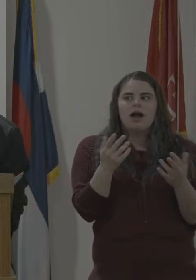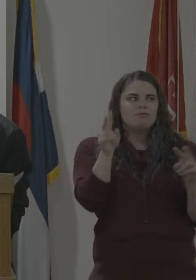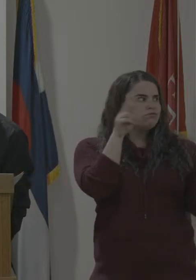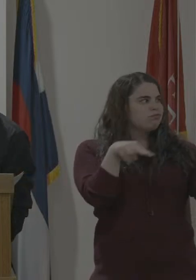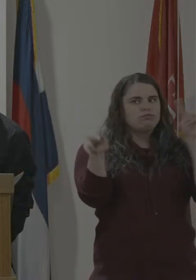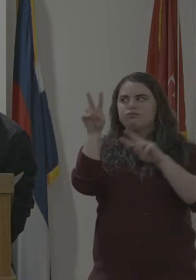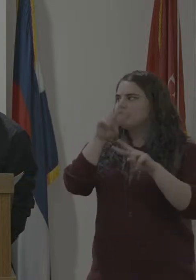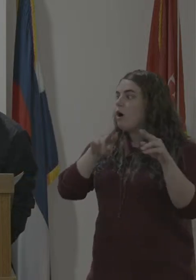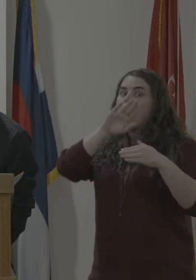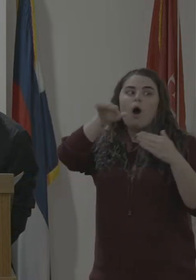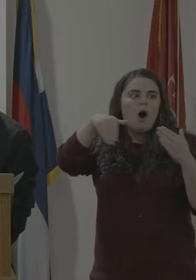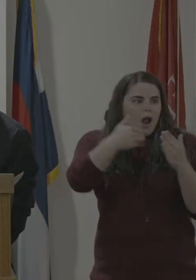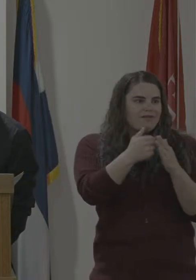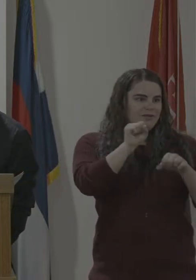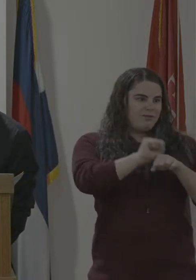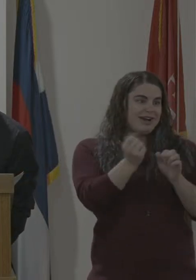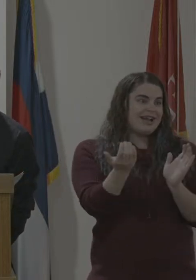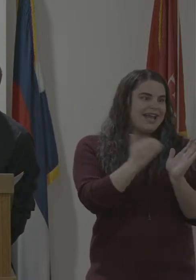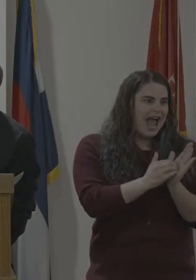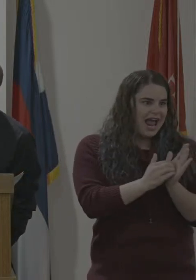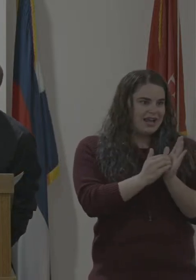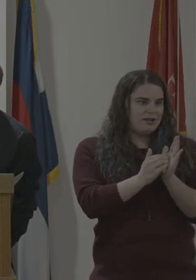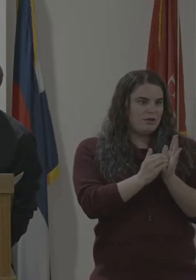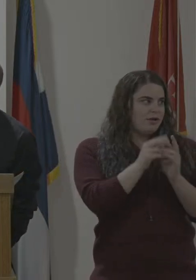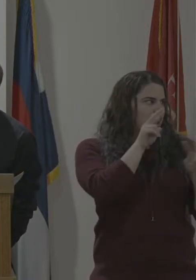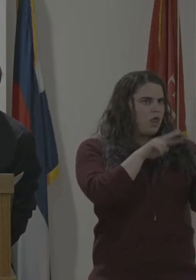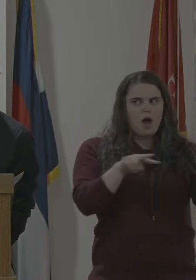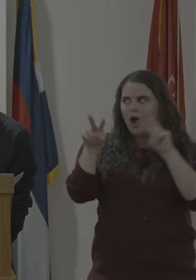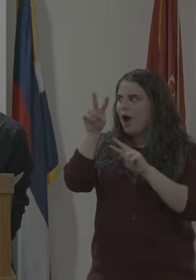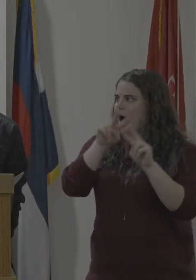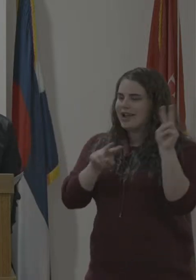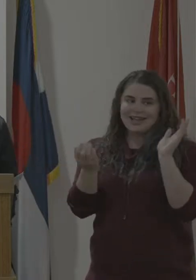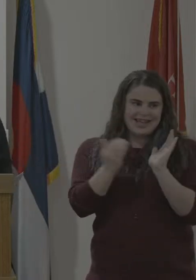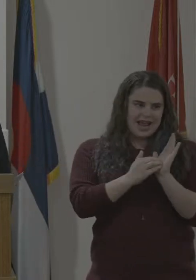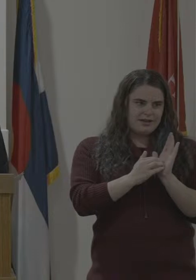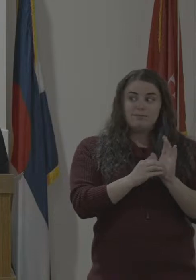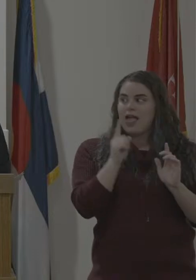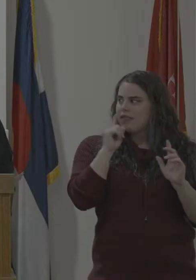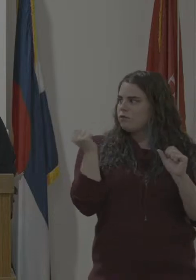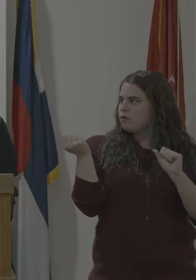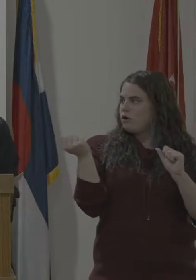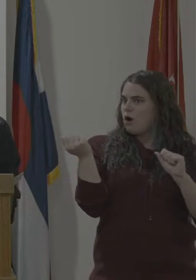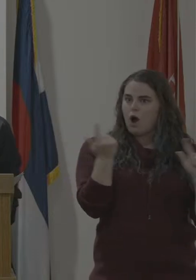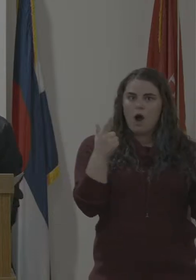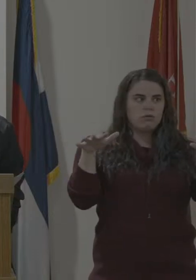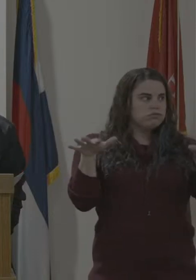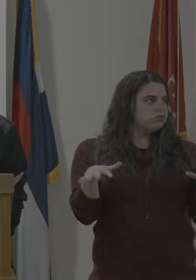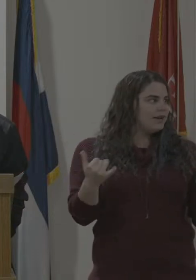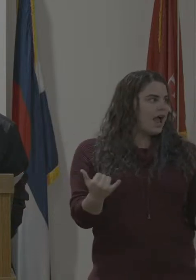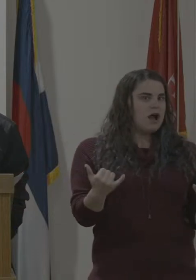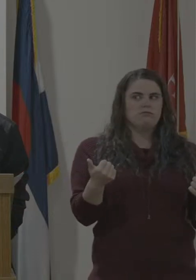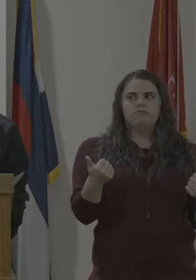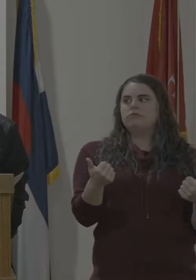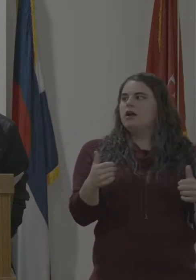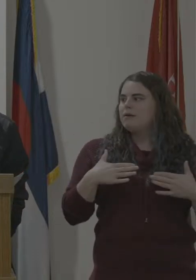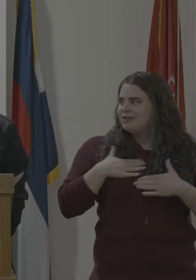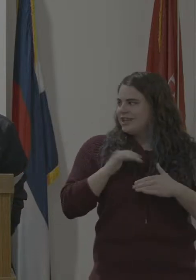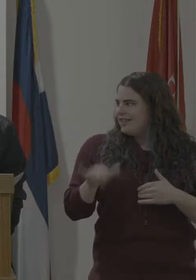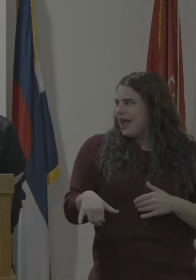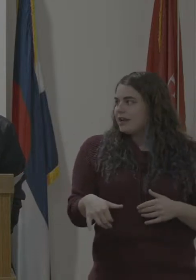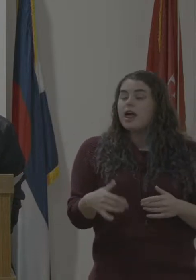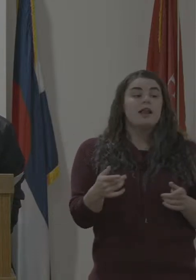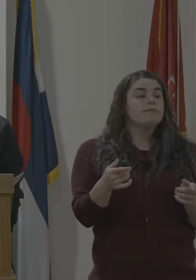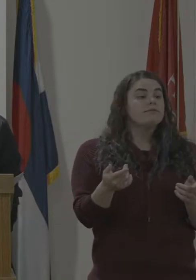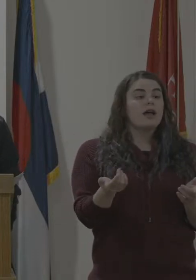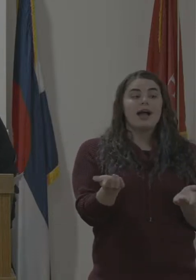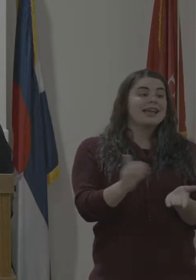all of the graduates' work again. I think everyone is here now. And so we appreciate that. And also, again, as I mentioned, make sure